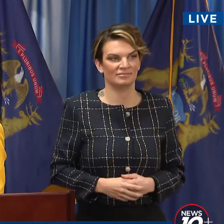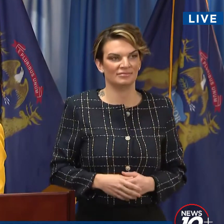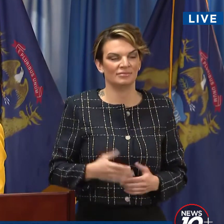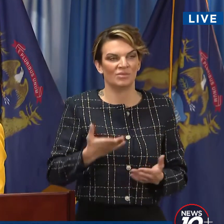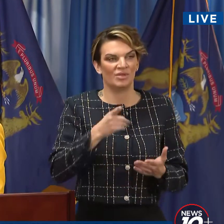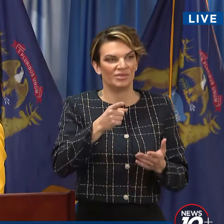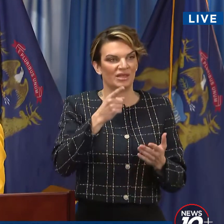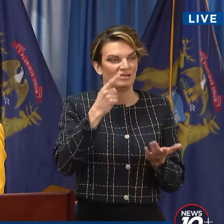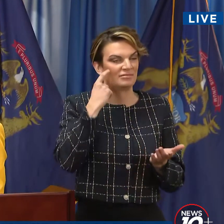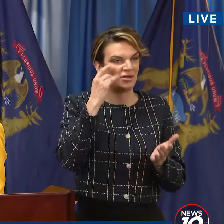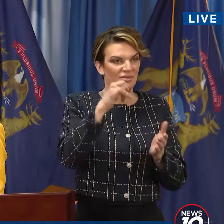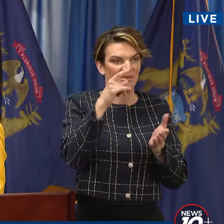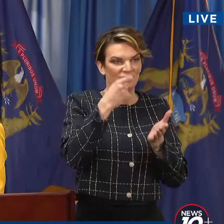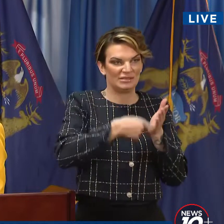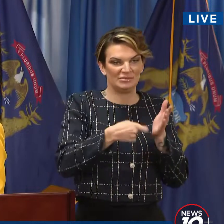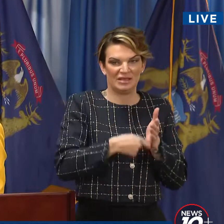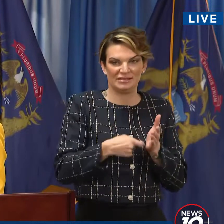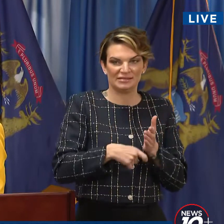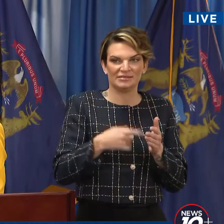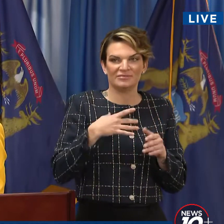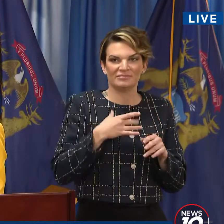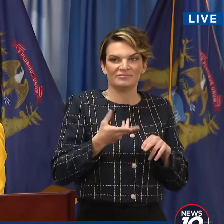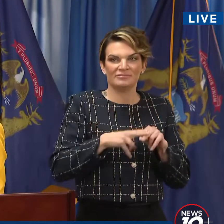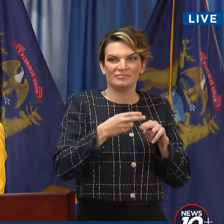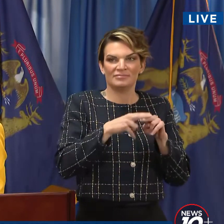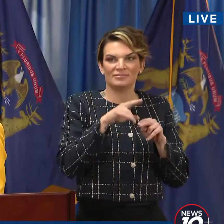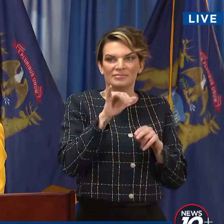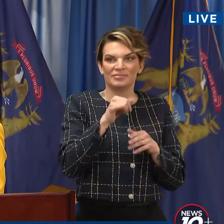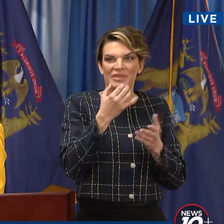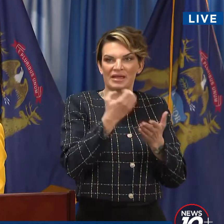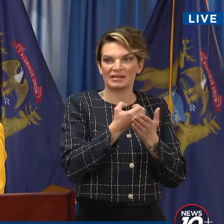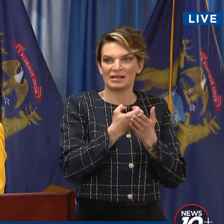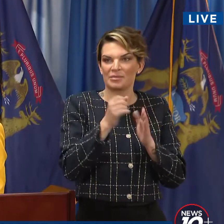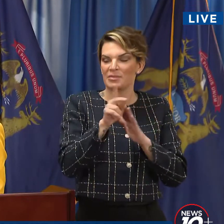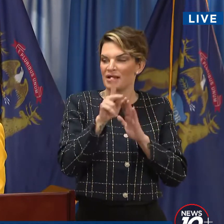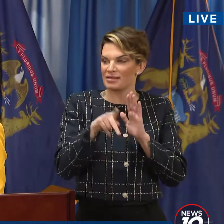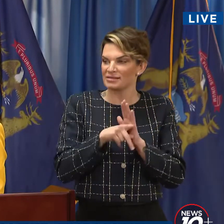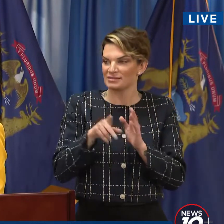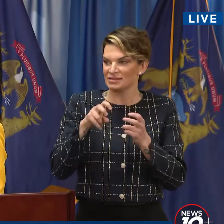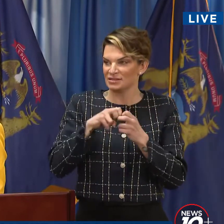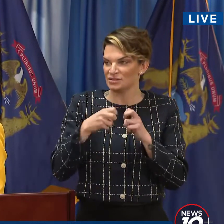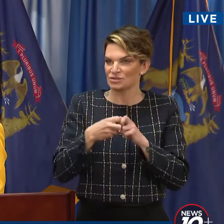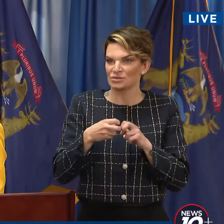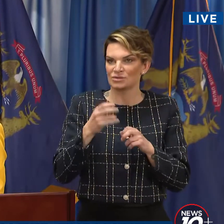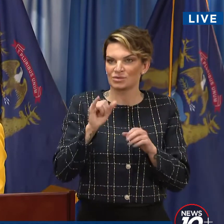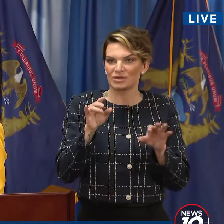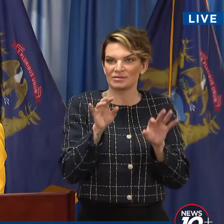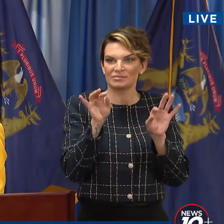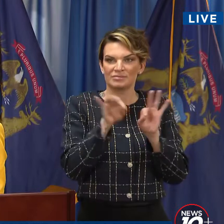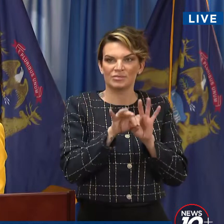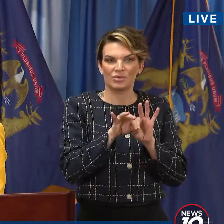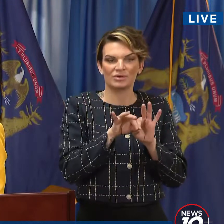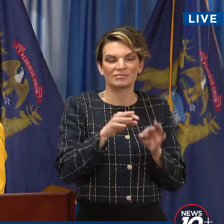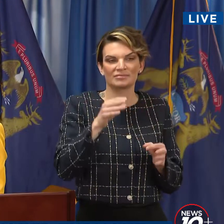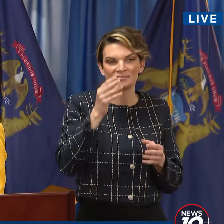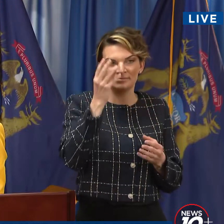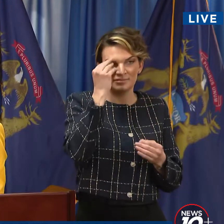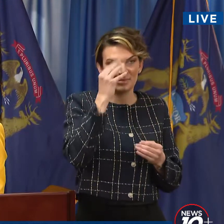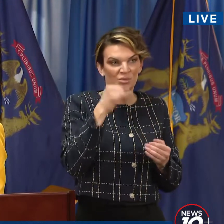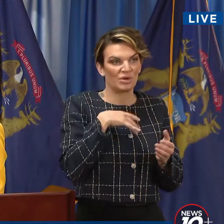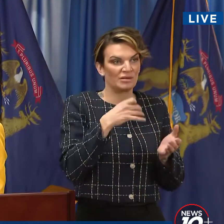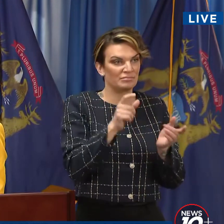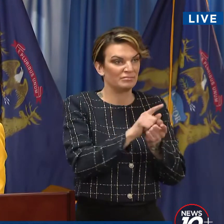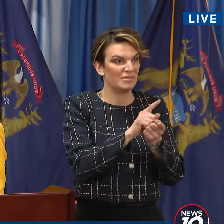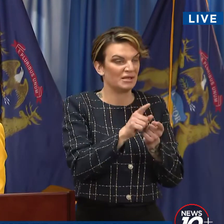as expenses that had increased over the last few years. So the economic policies and issues were top of mind for many citizens. We also talked to many